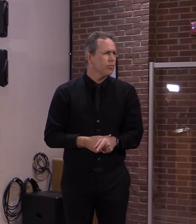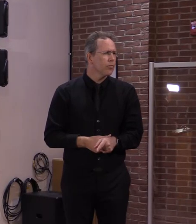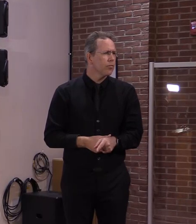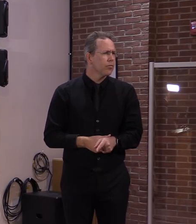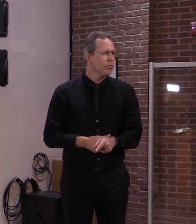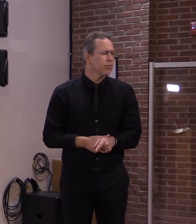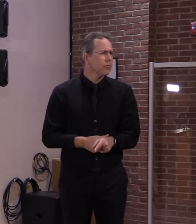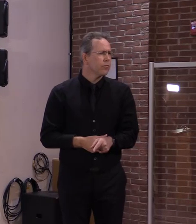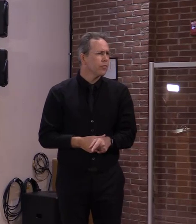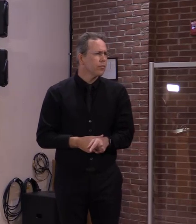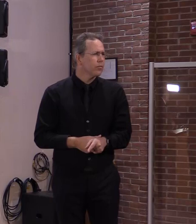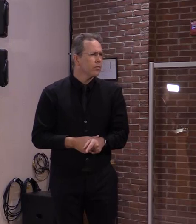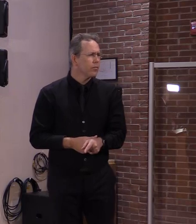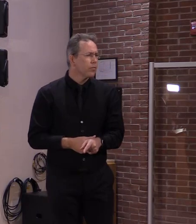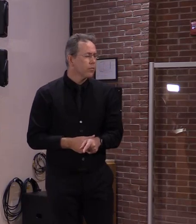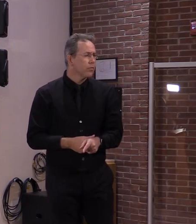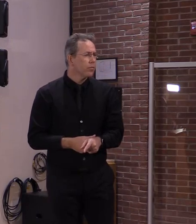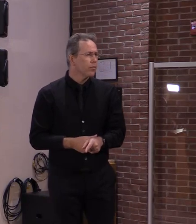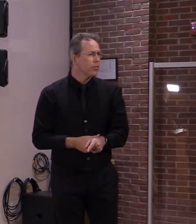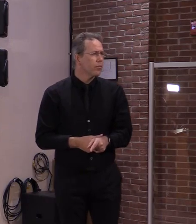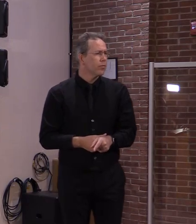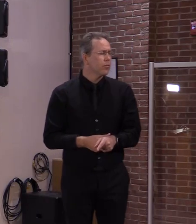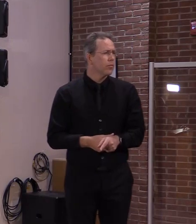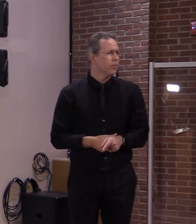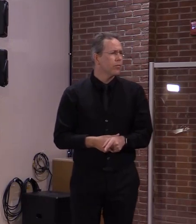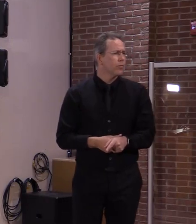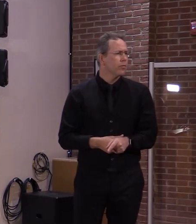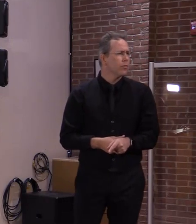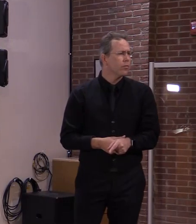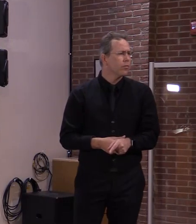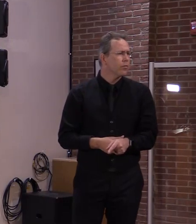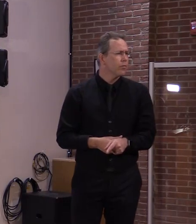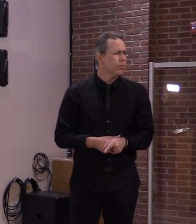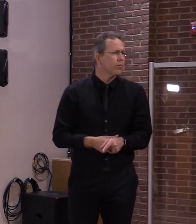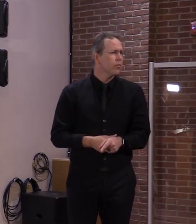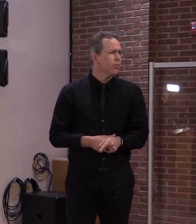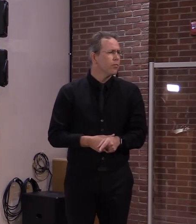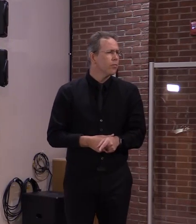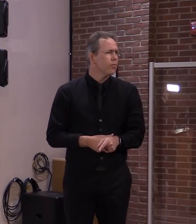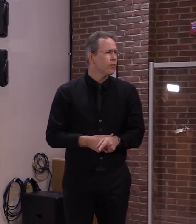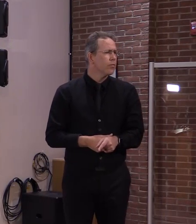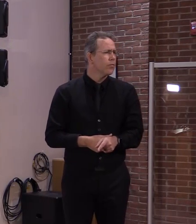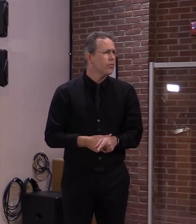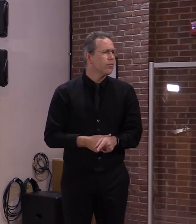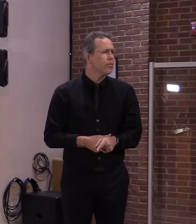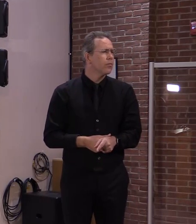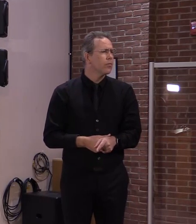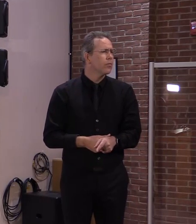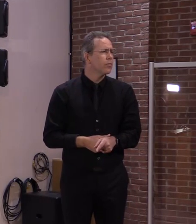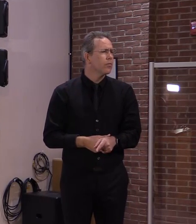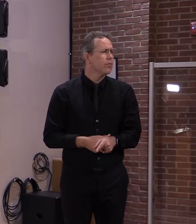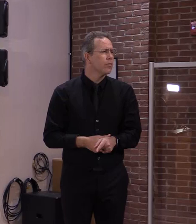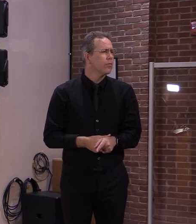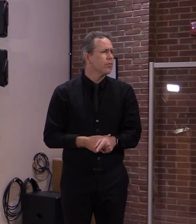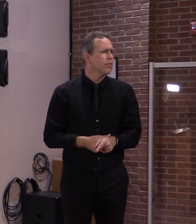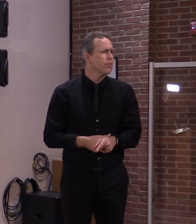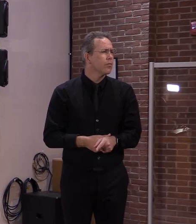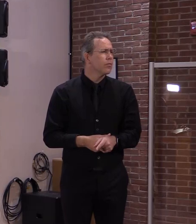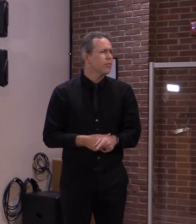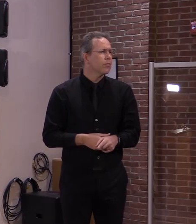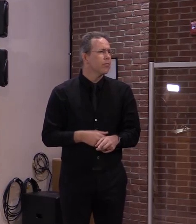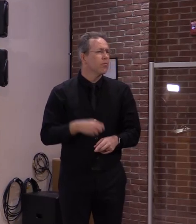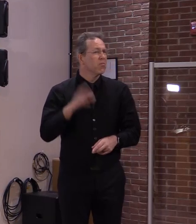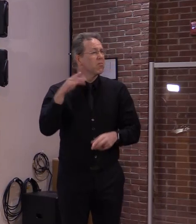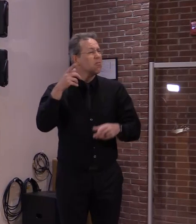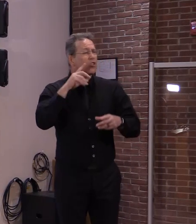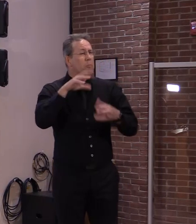one of 13 states to tax the Social Security benefits. Will you be calling for and would you support eliminating state taxation of Social Security